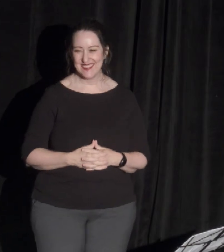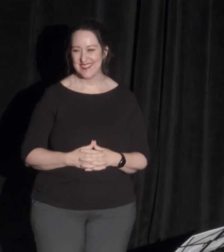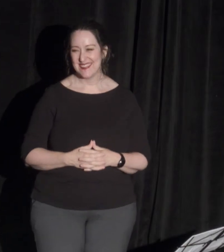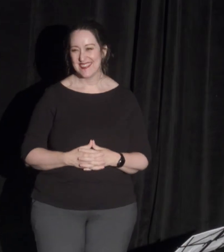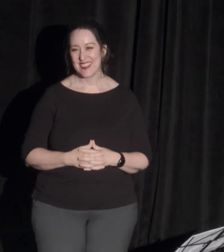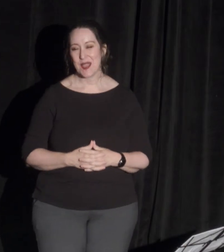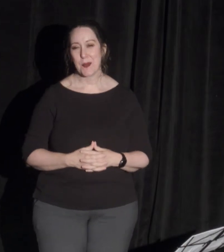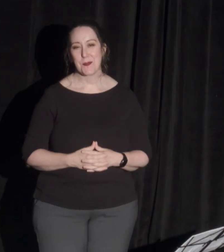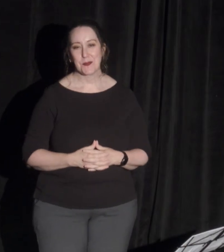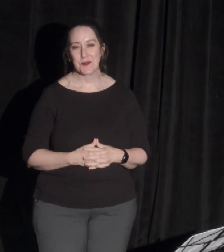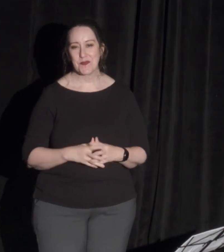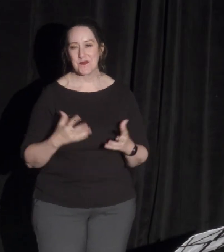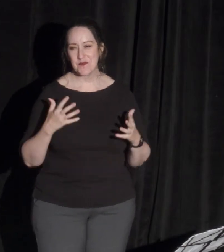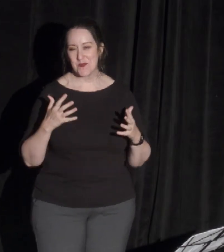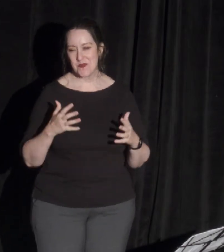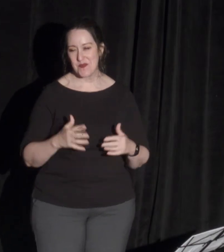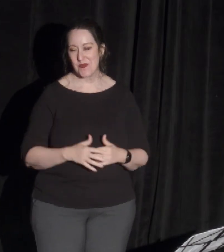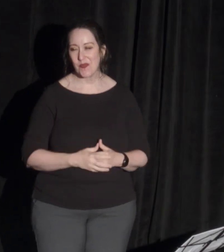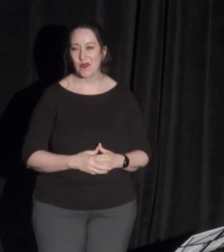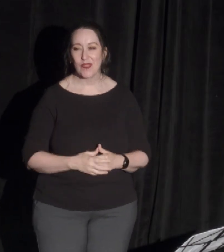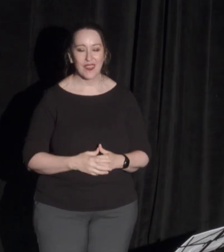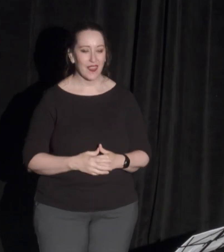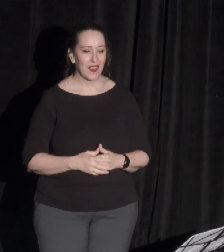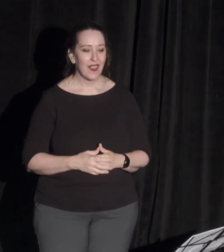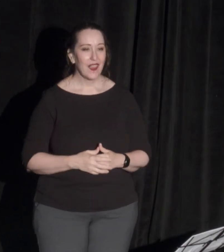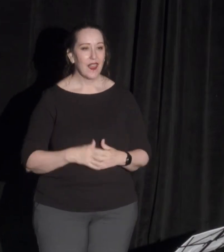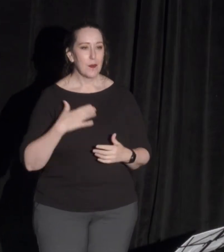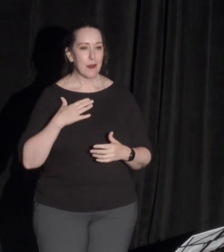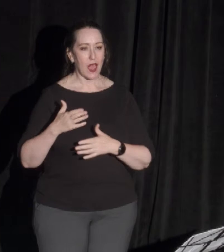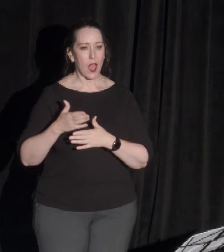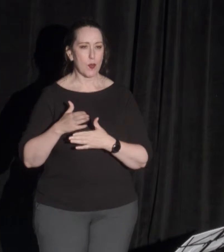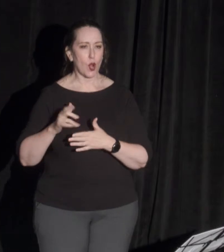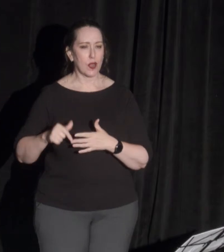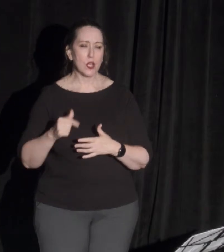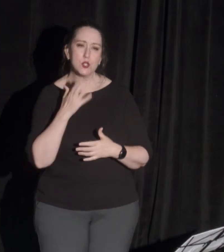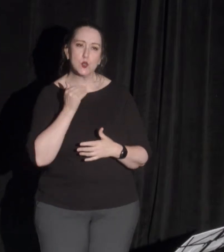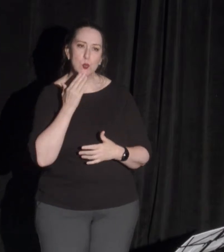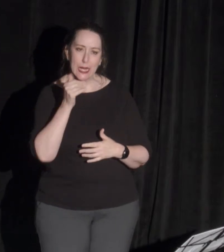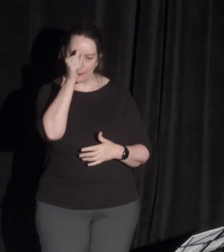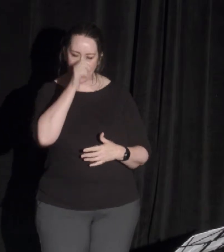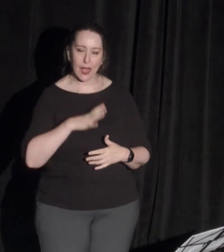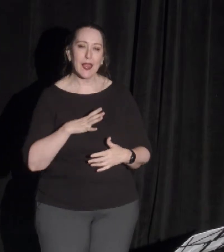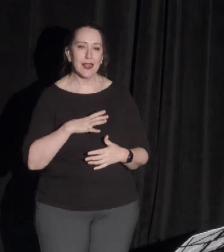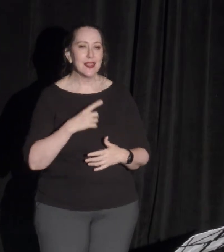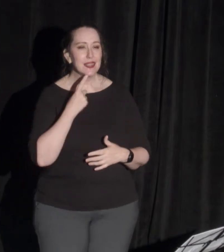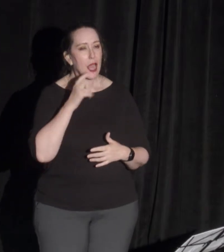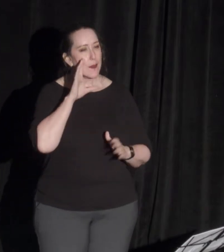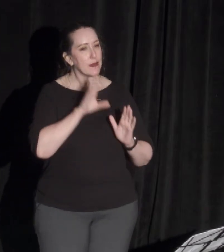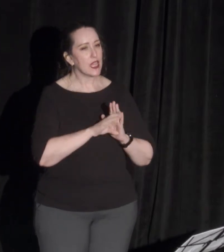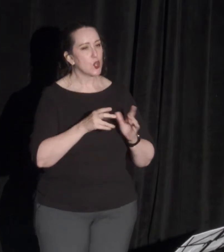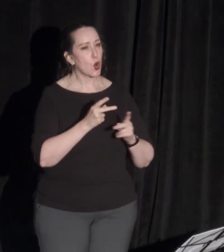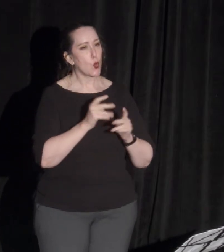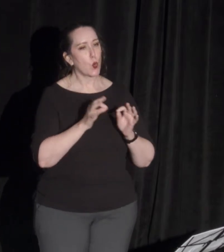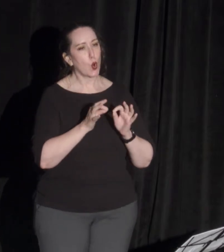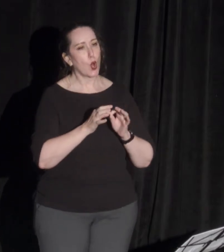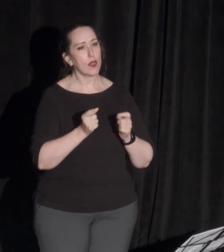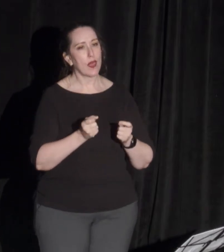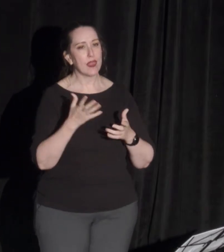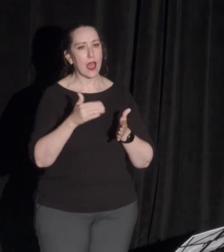It literally says that. My partner is a very sweet man. They say a picture is worth 1,000 words, but Shannon's 1,000 words are always